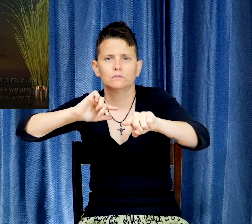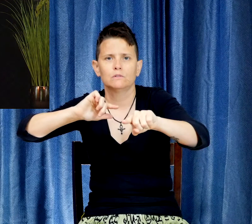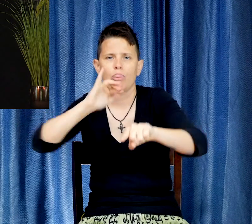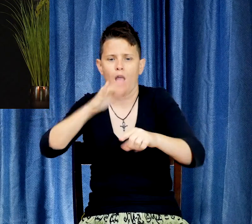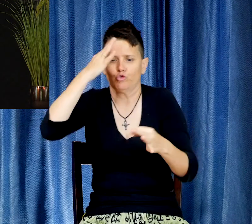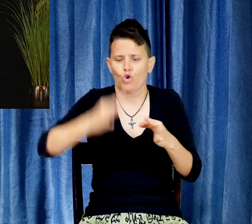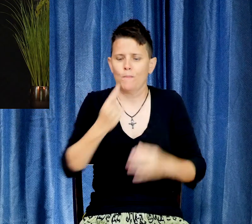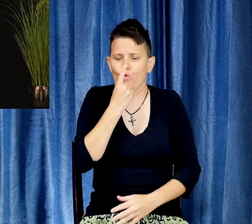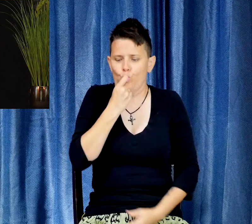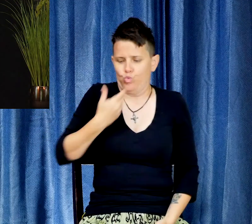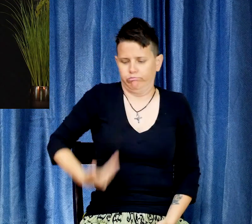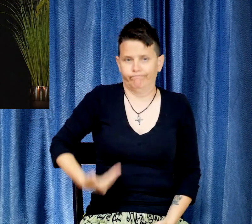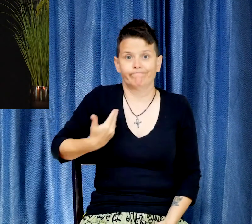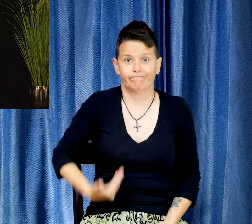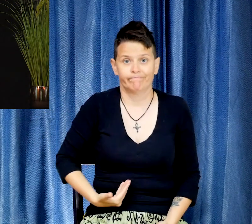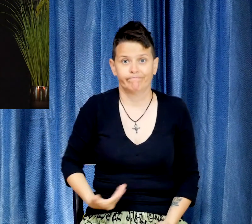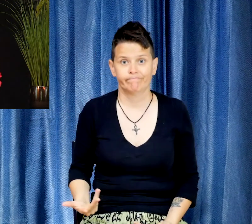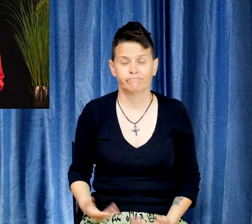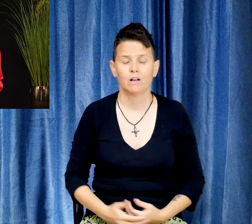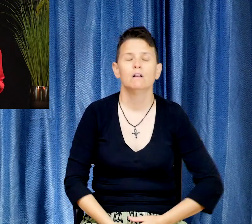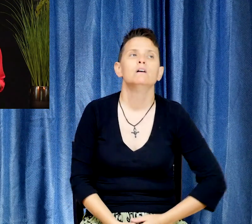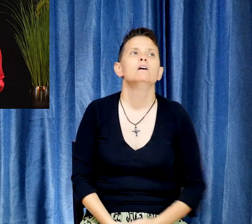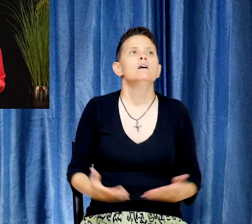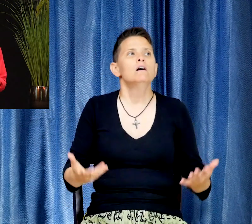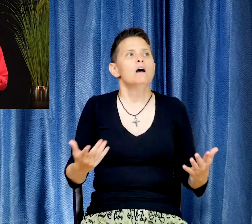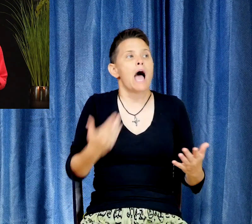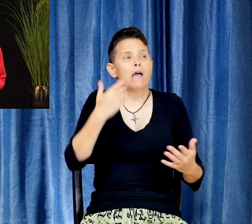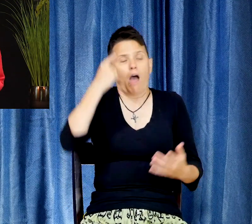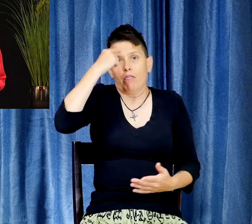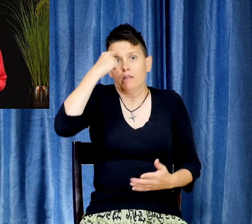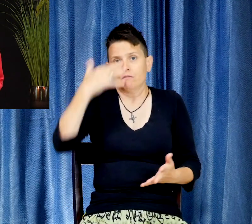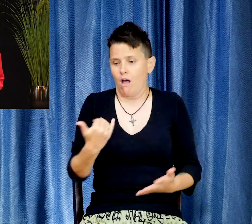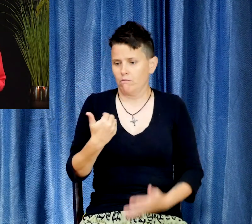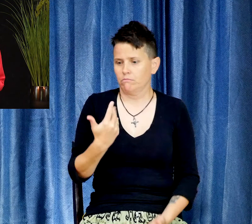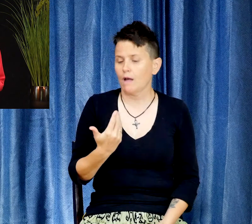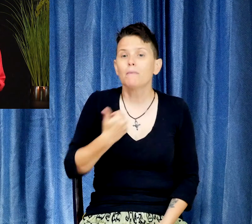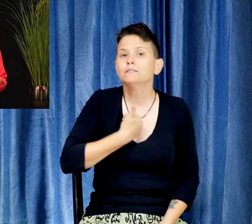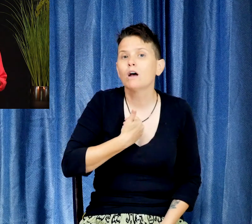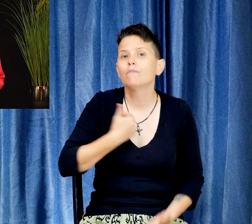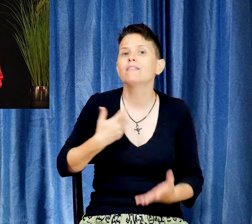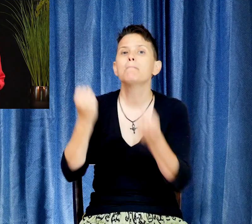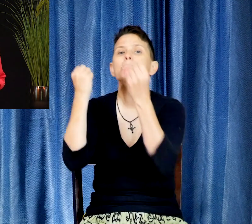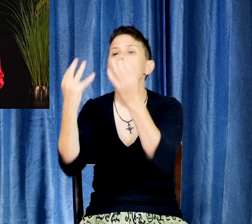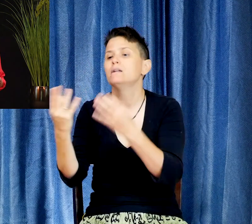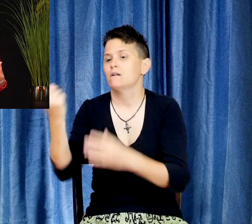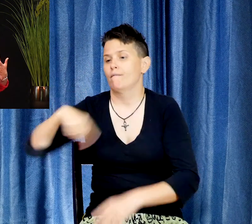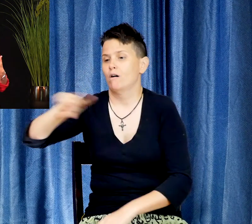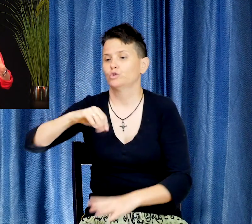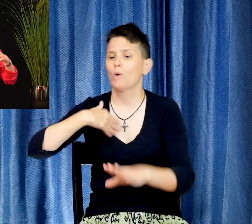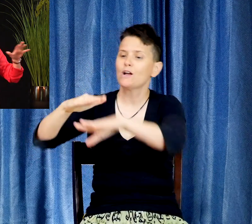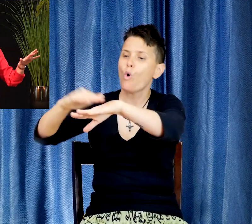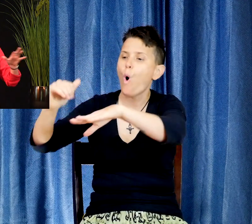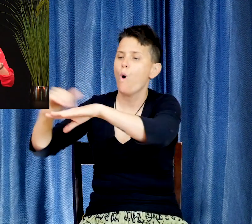I believe it's time right now in our world where we're being called into this deeper space. We're still, many of us, sheltering in place. We're